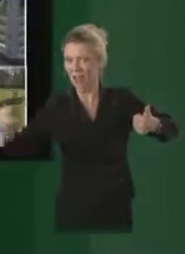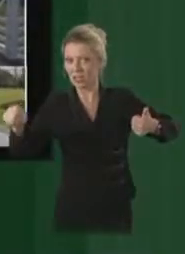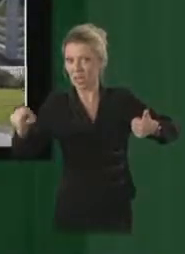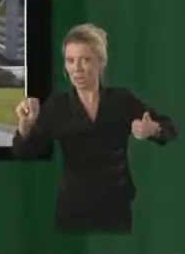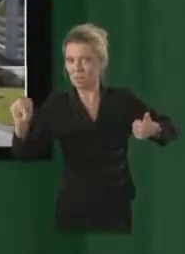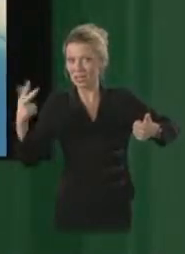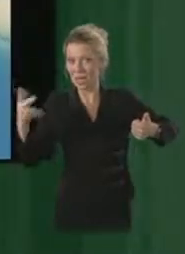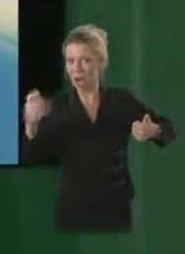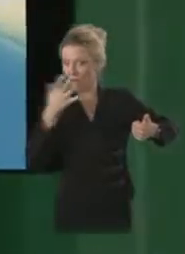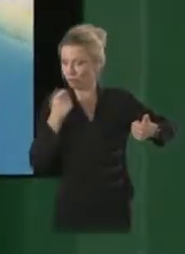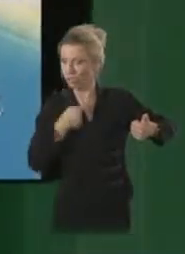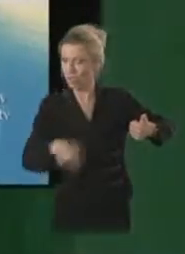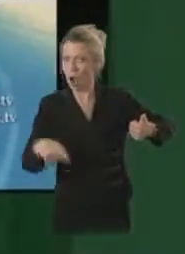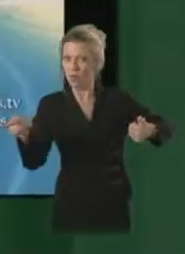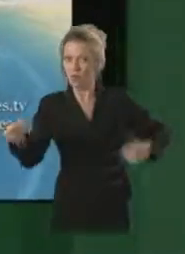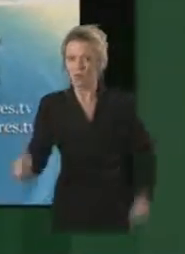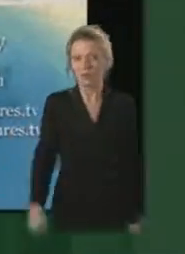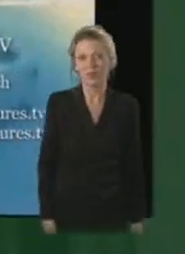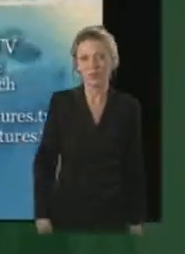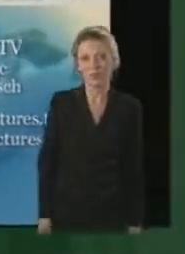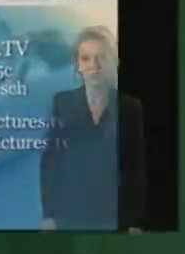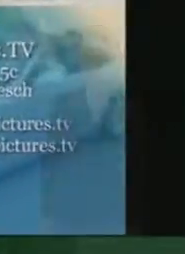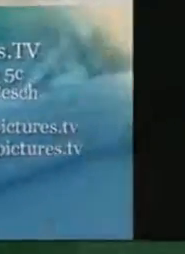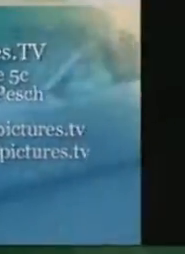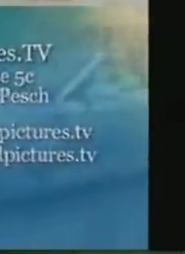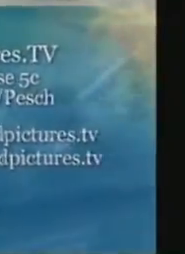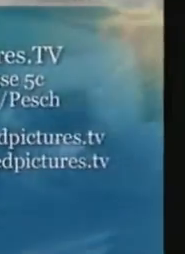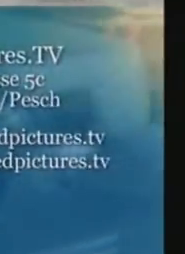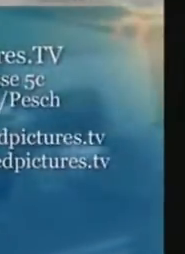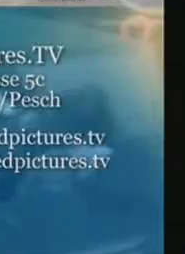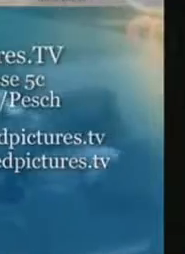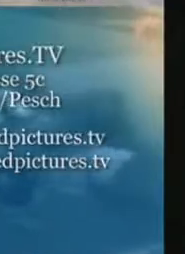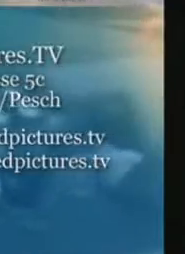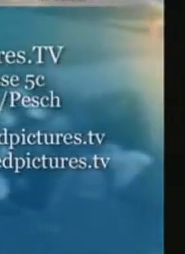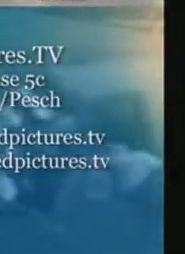The Mazda Mazda 3 you.